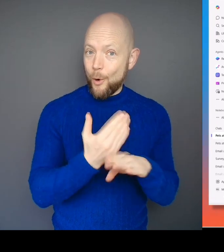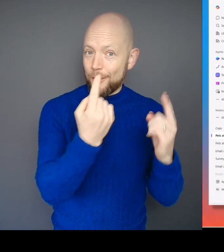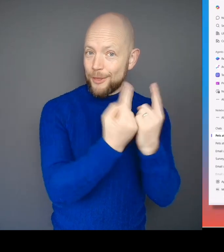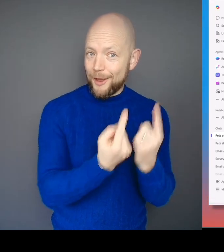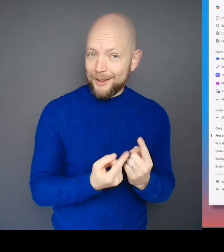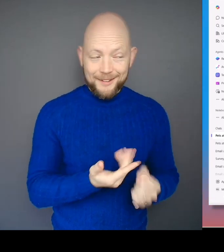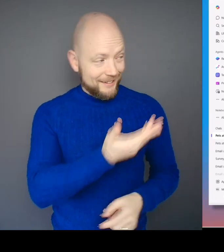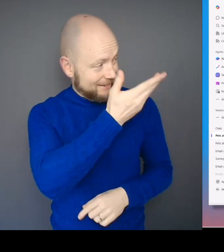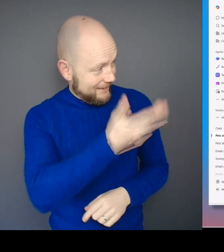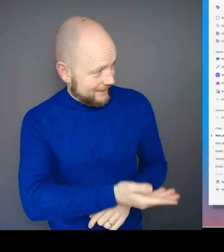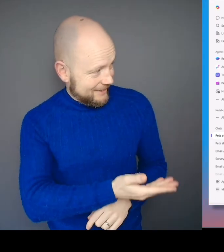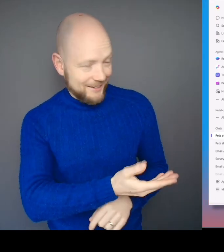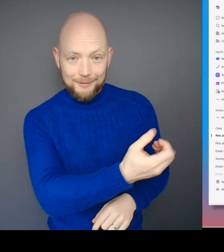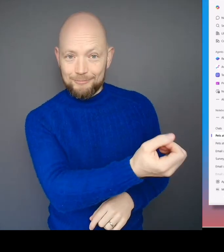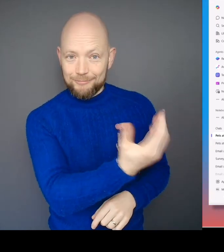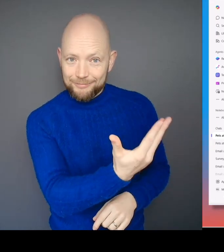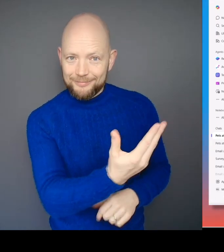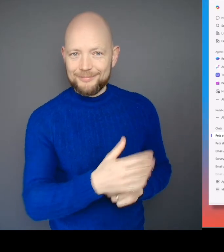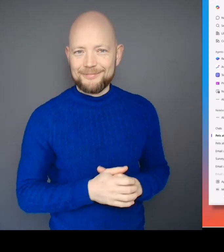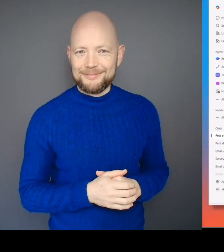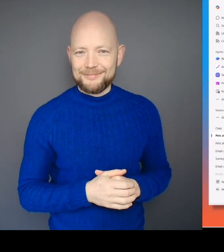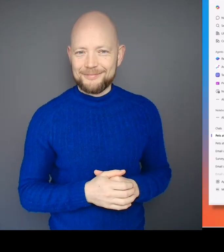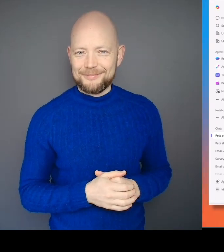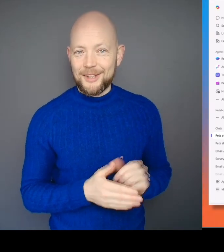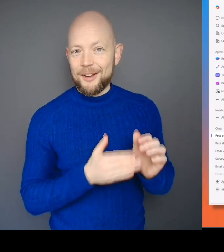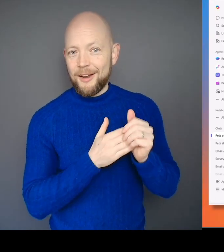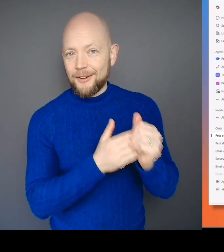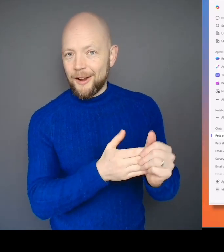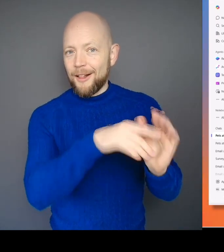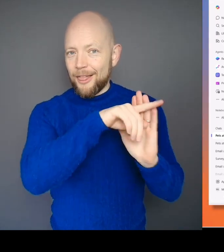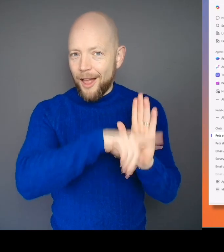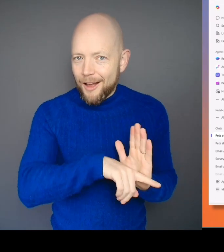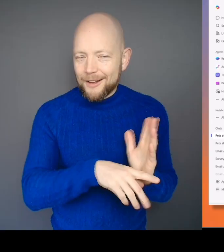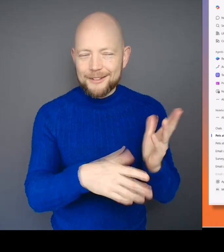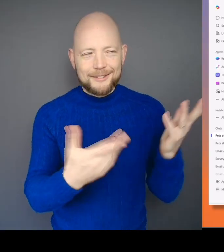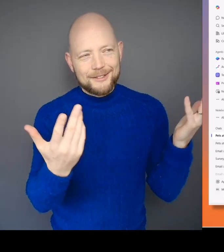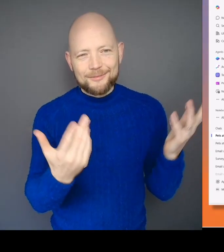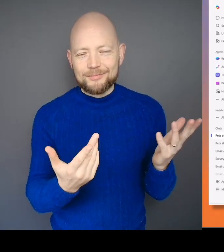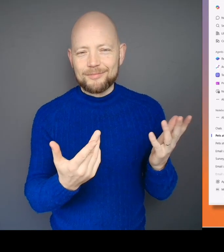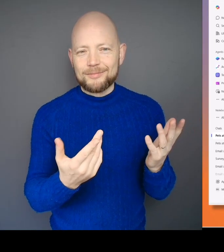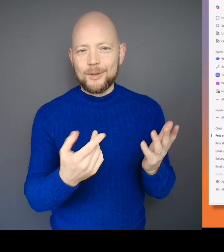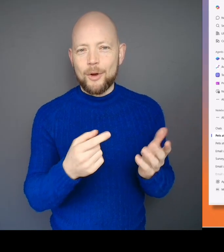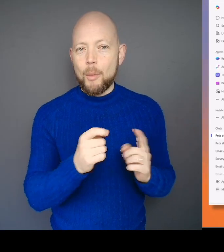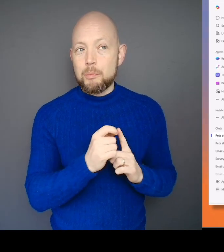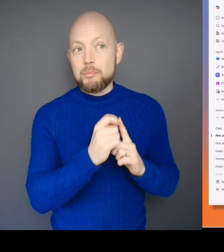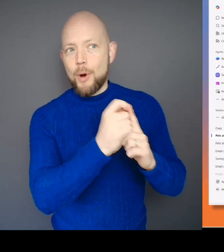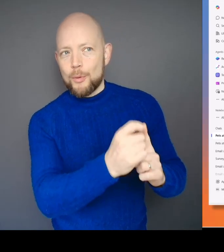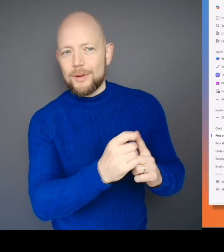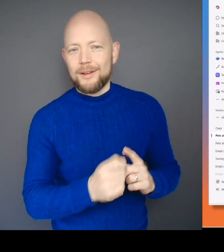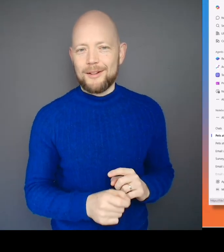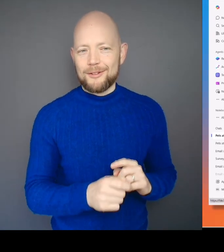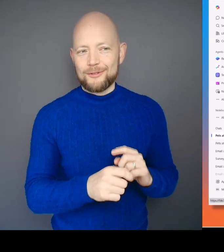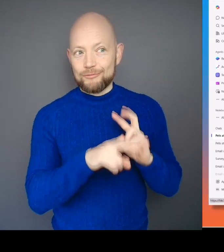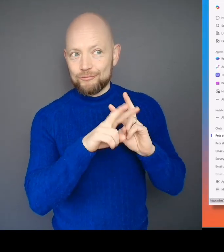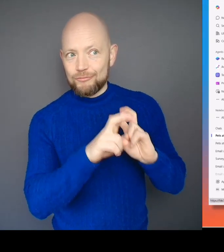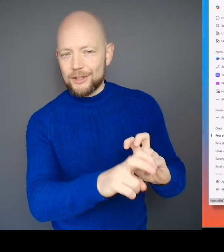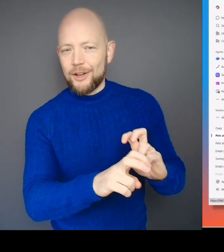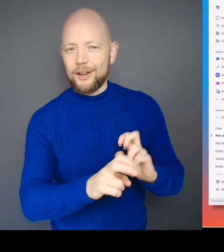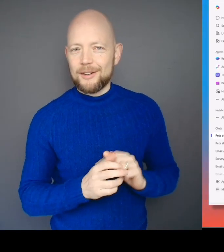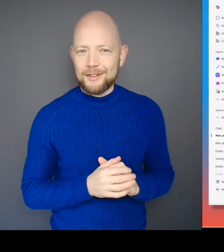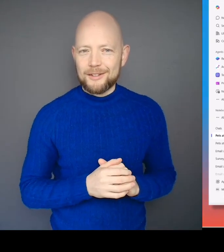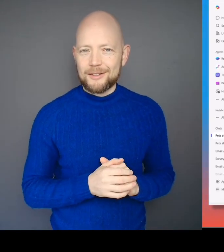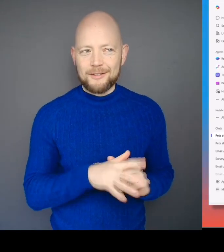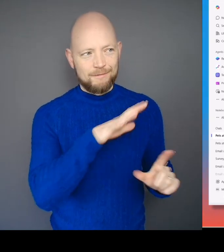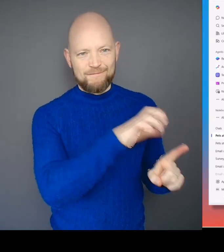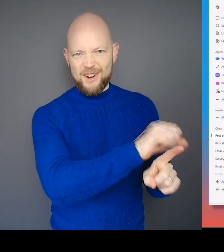planning document because we are planning to do this. We've got guidelines and it's talking about specific things. We've got a proposal, we've